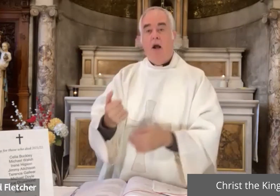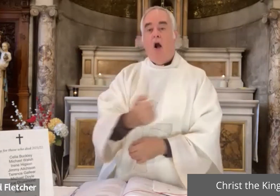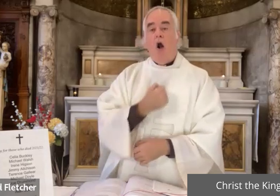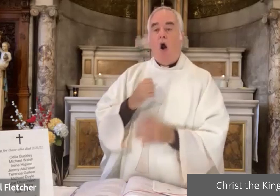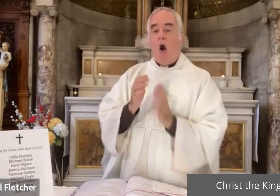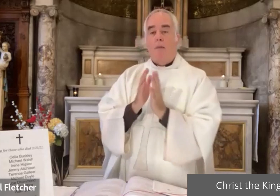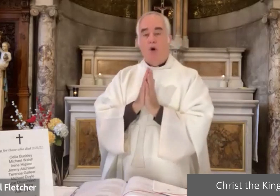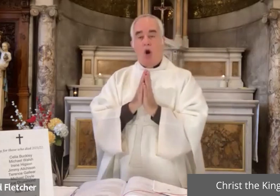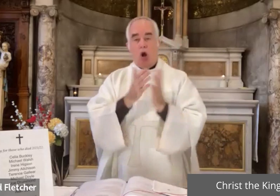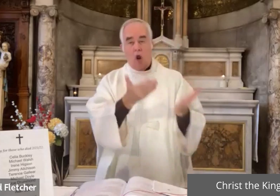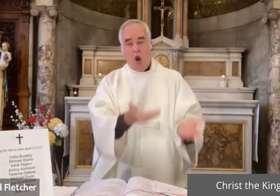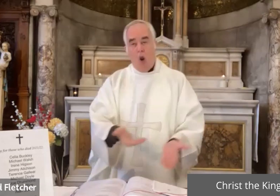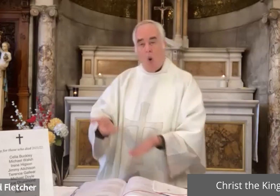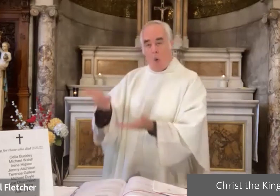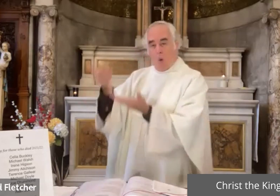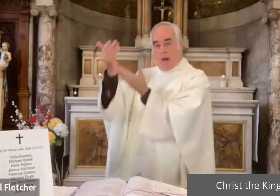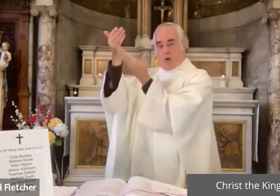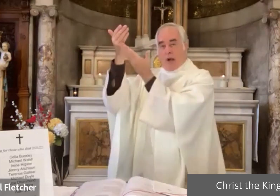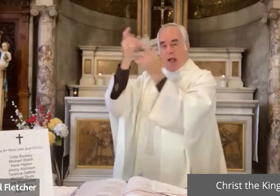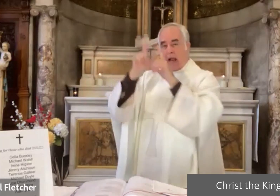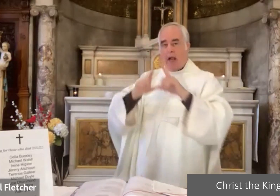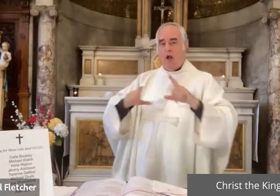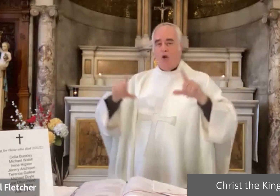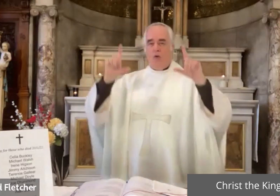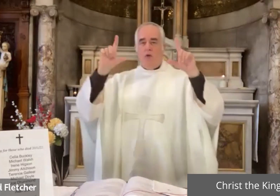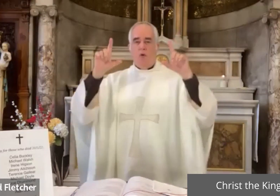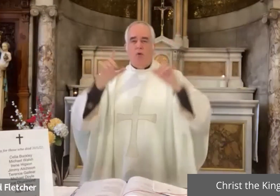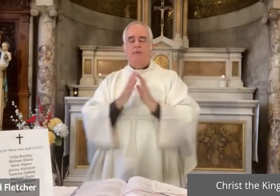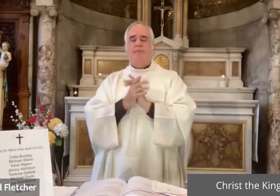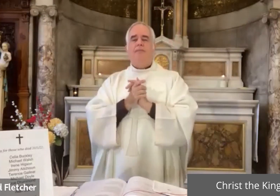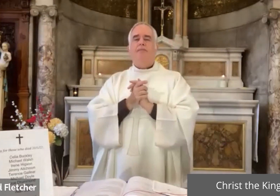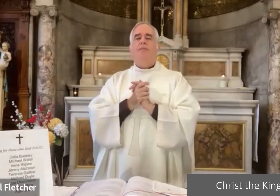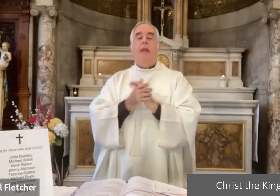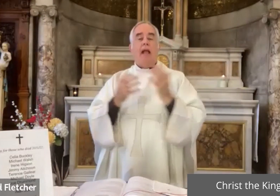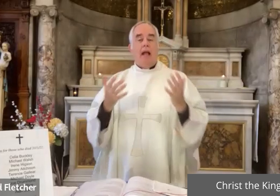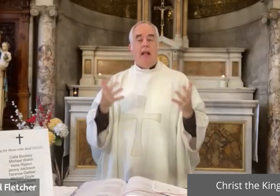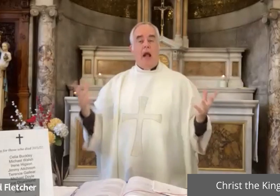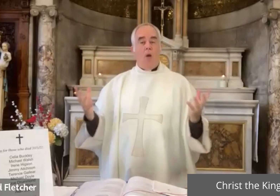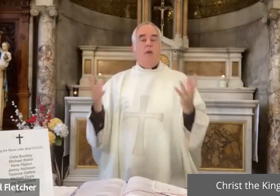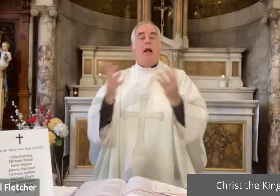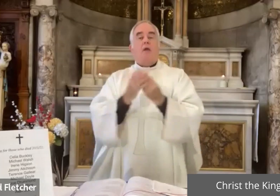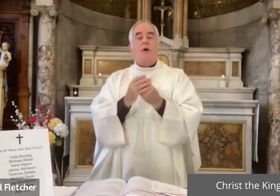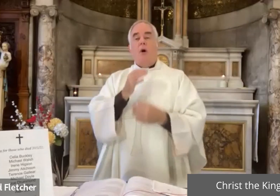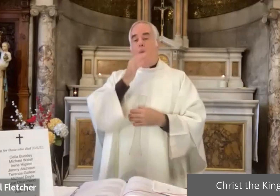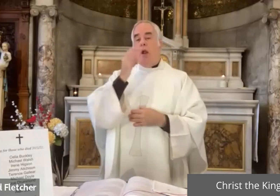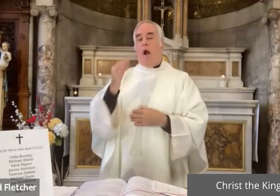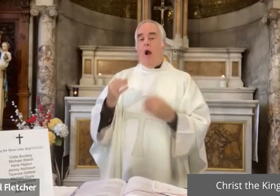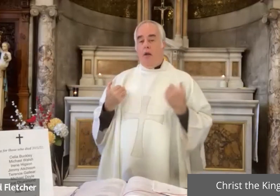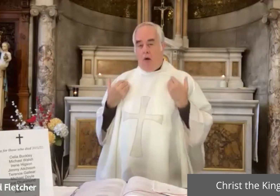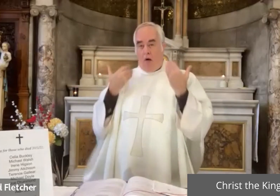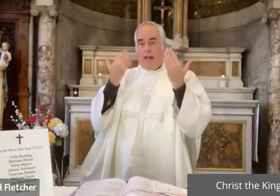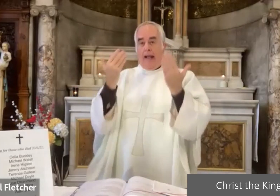This offer we pray to the Lord. And now together